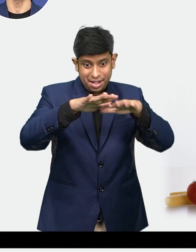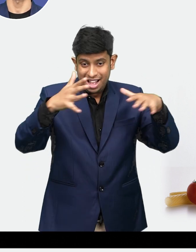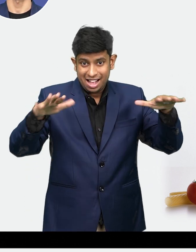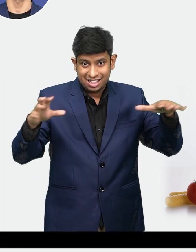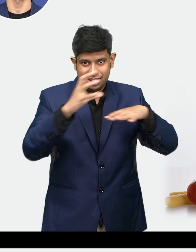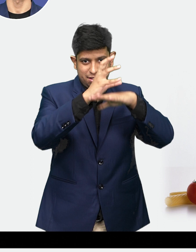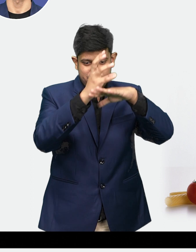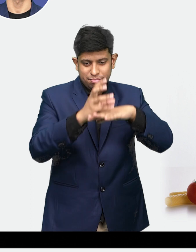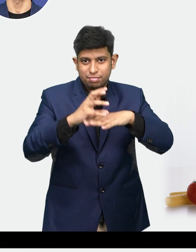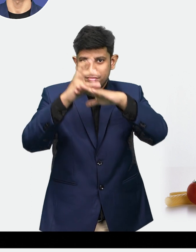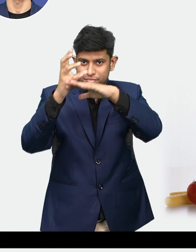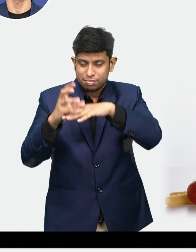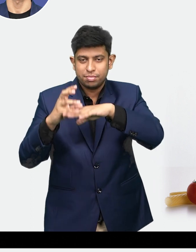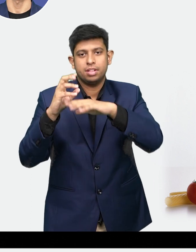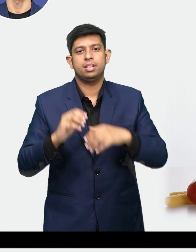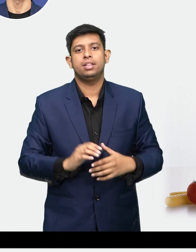floating,